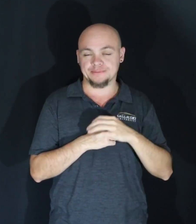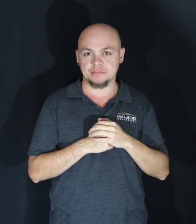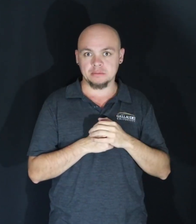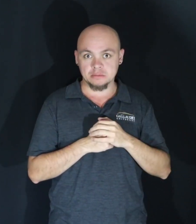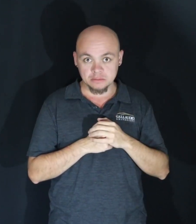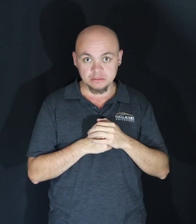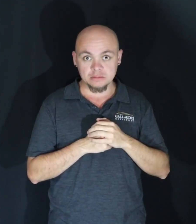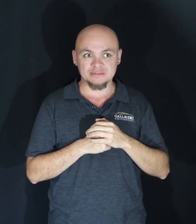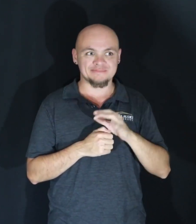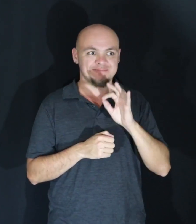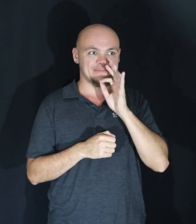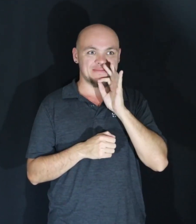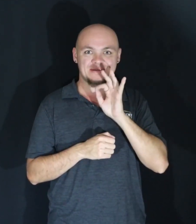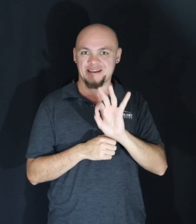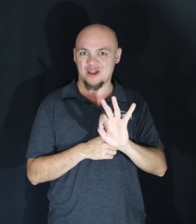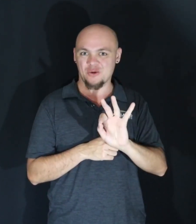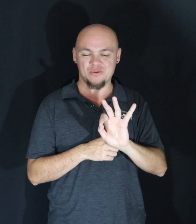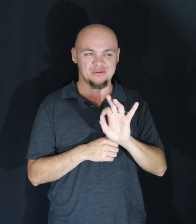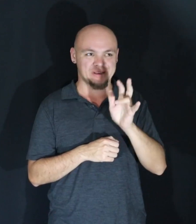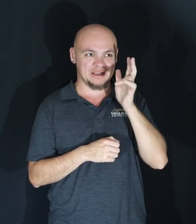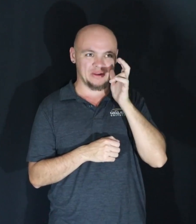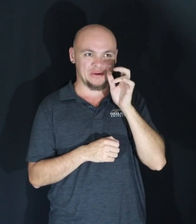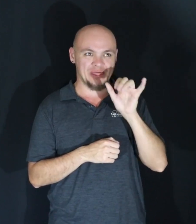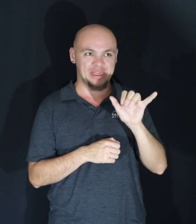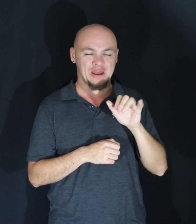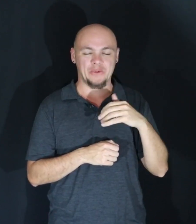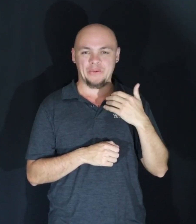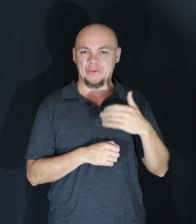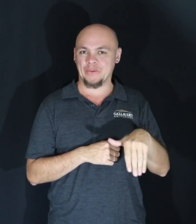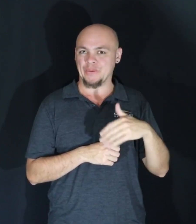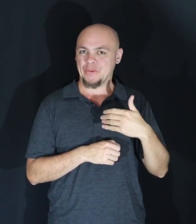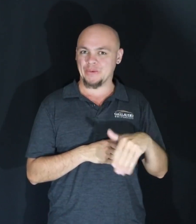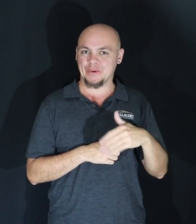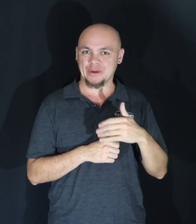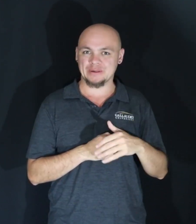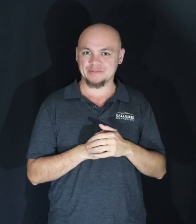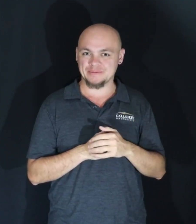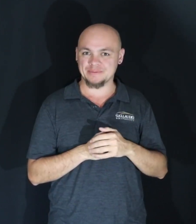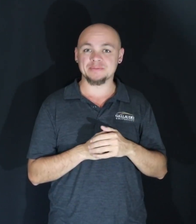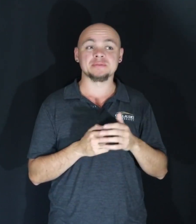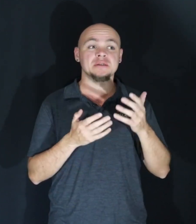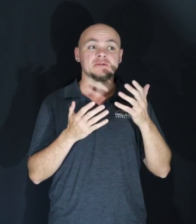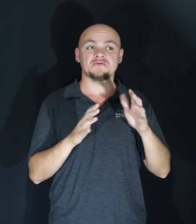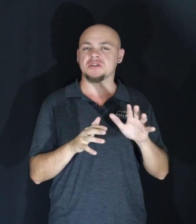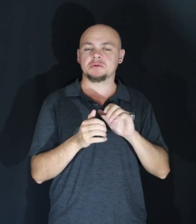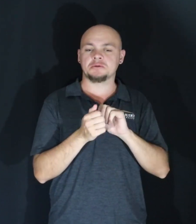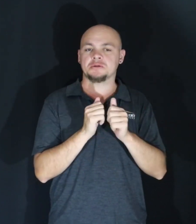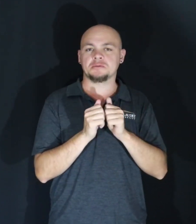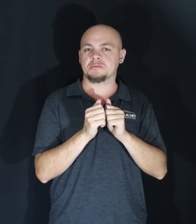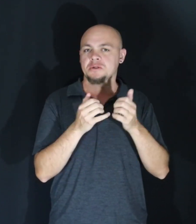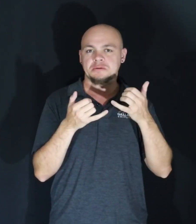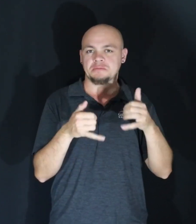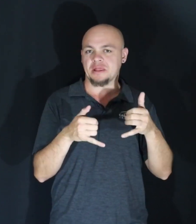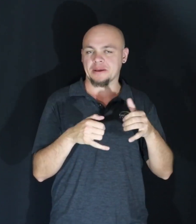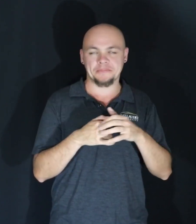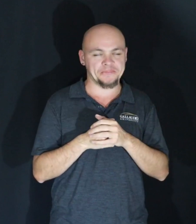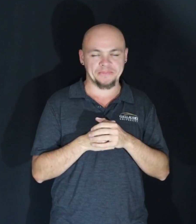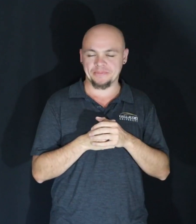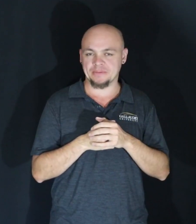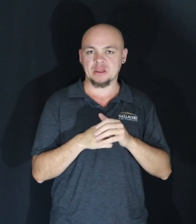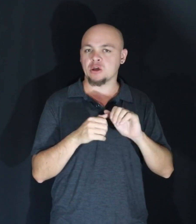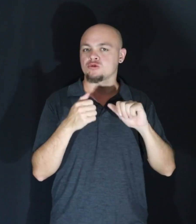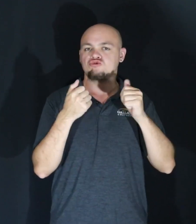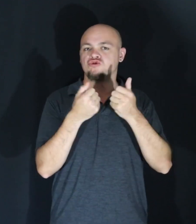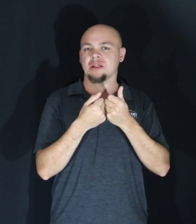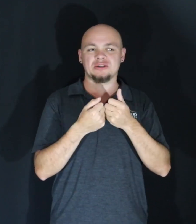how a 9-year-old would feel hearing that? So, after that, I never played sports. I never did anything